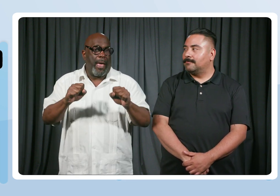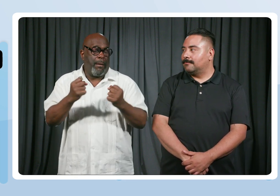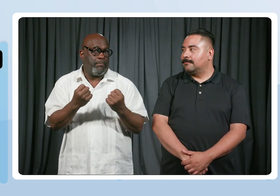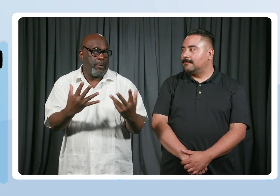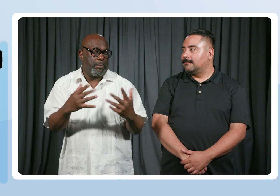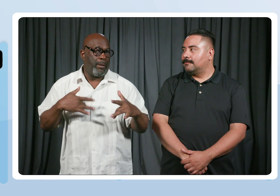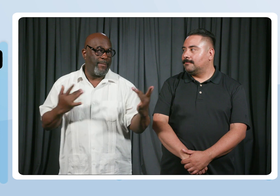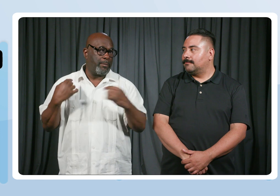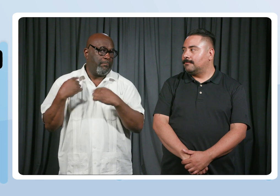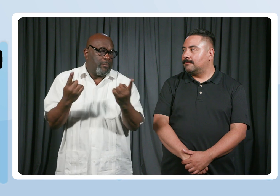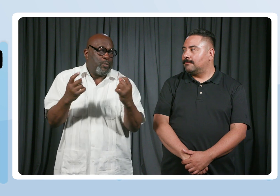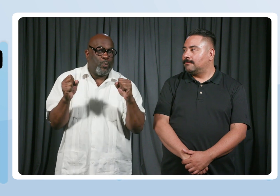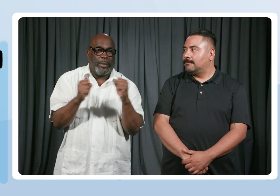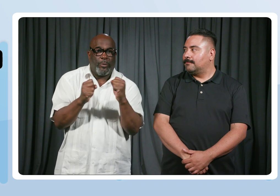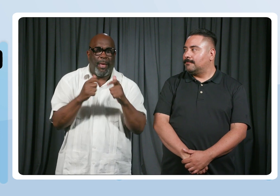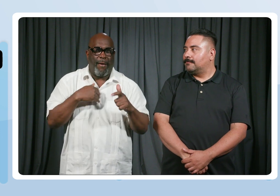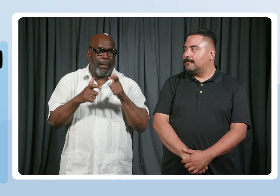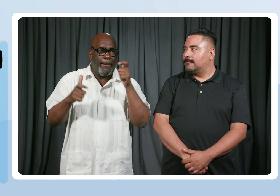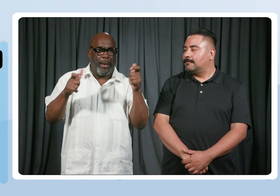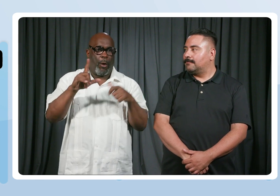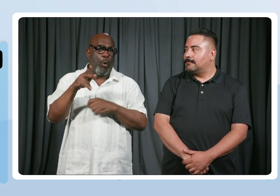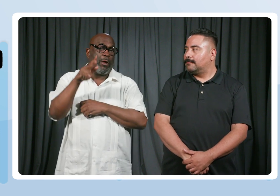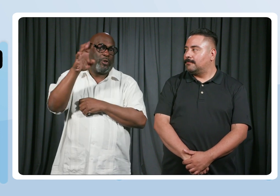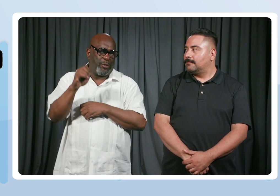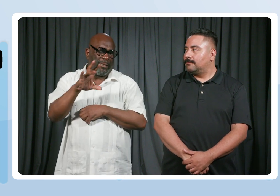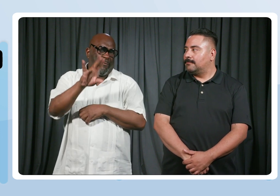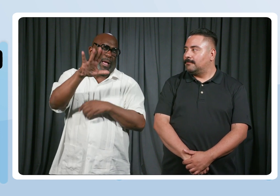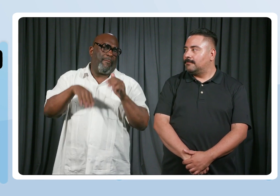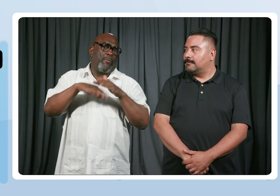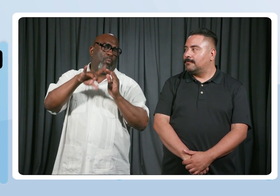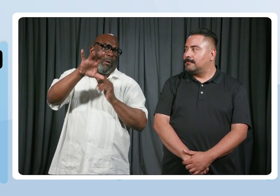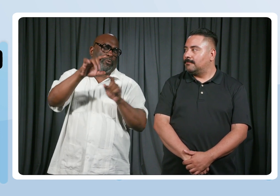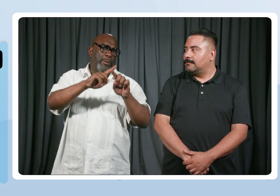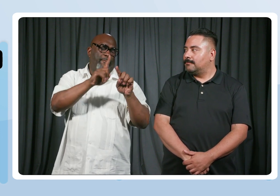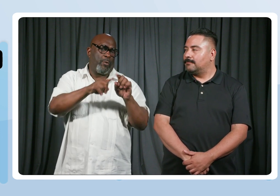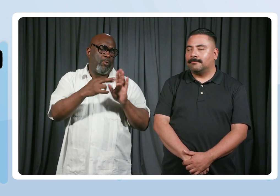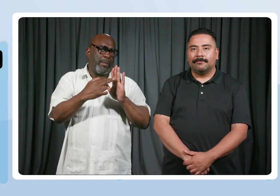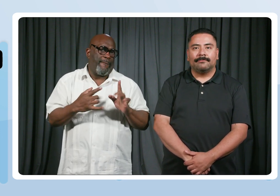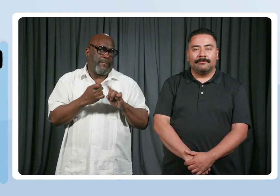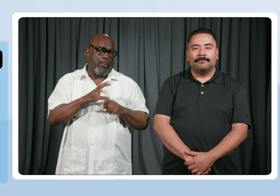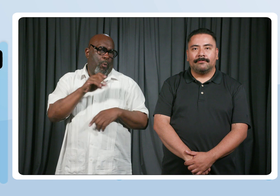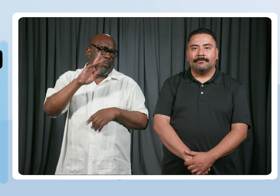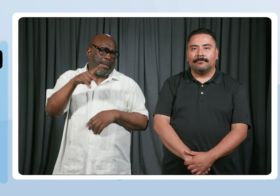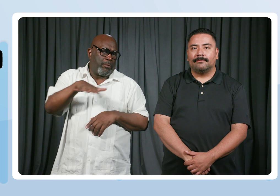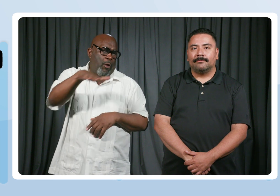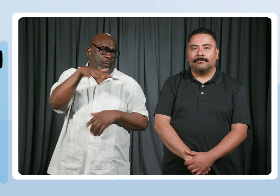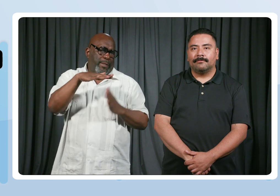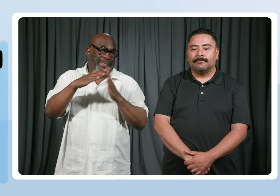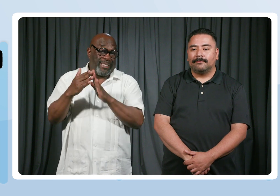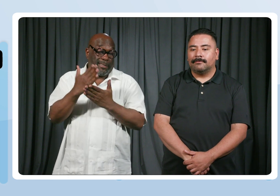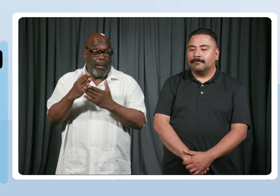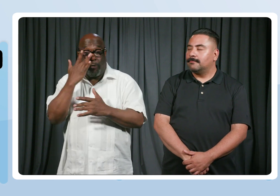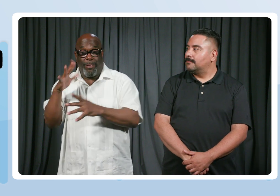winter, including a big launch where we had probably 75 or 100 different representatives from corporations around the city, some of whom are early